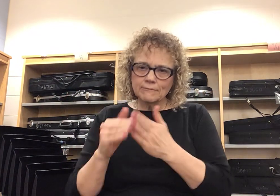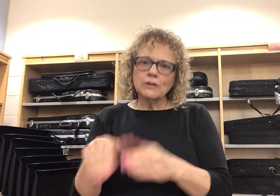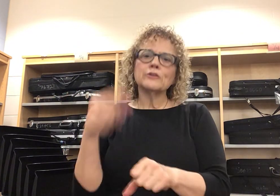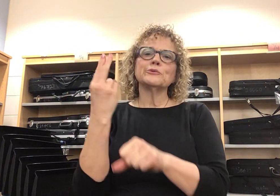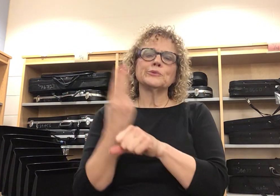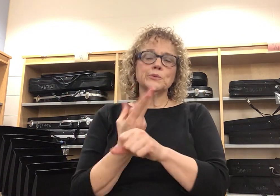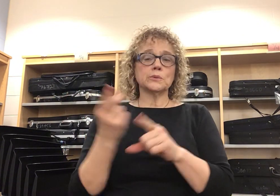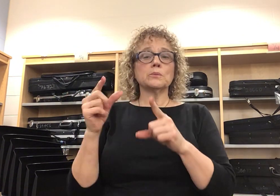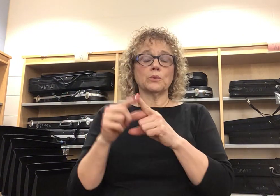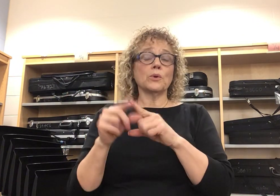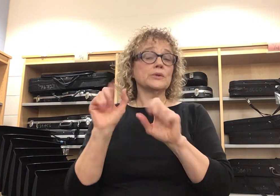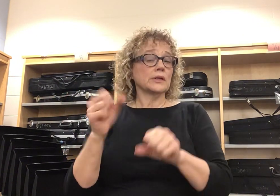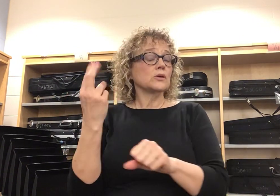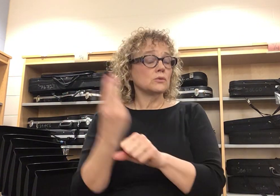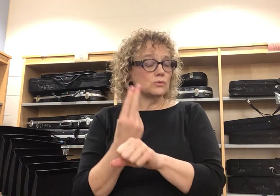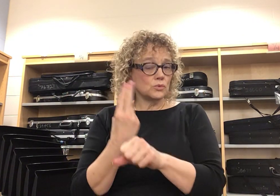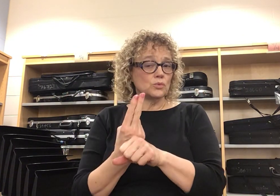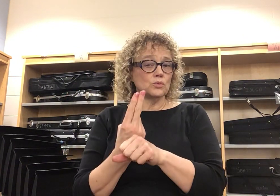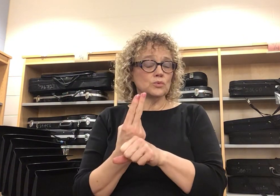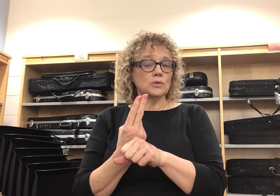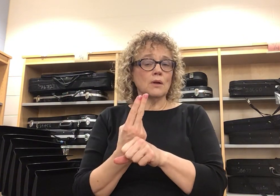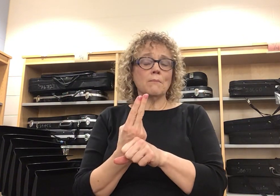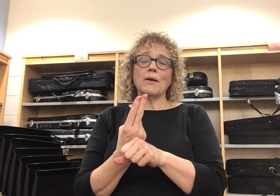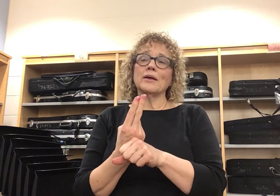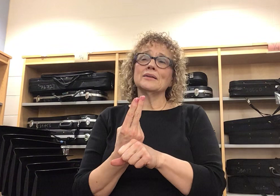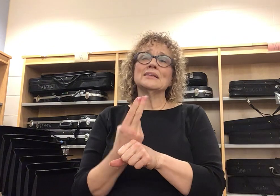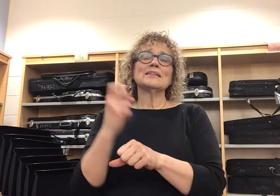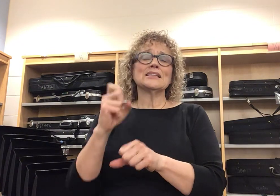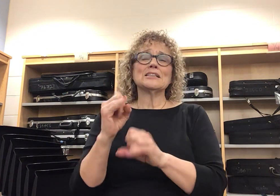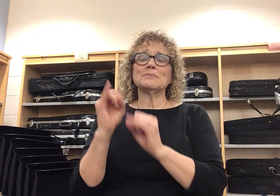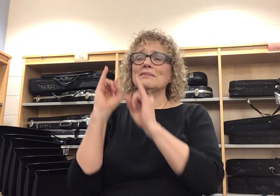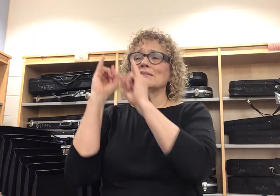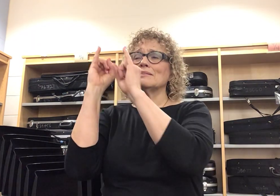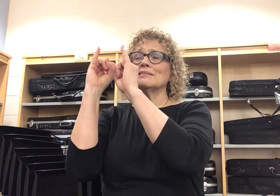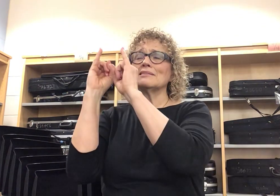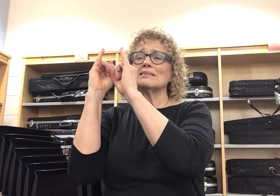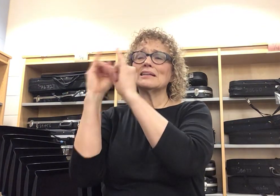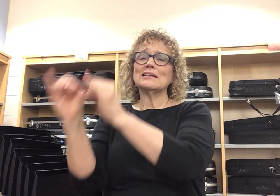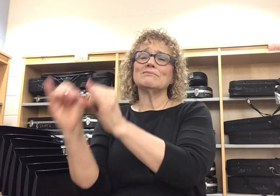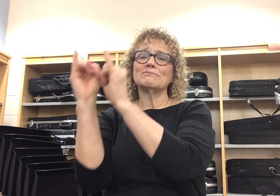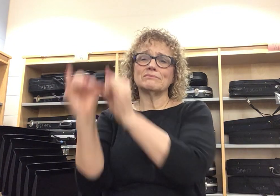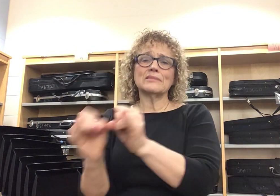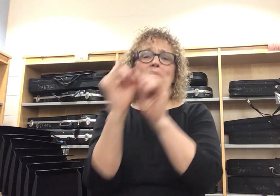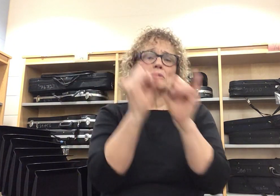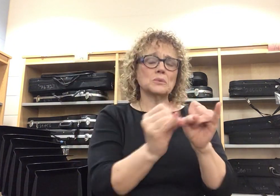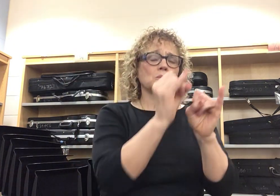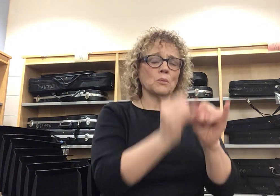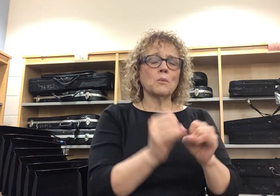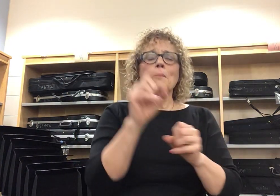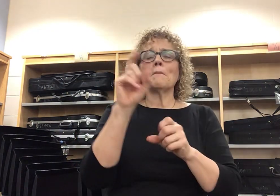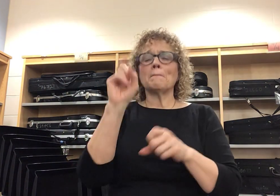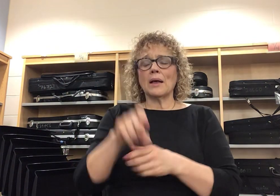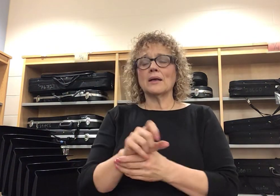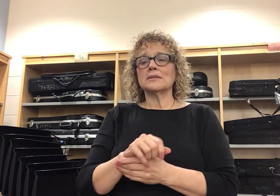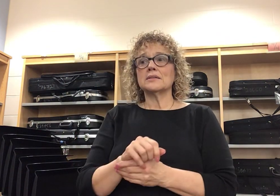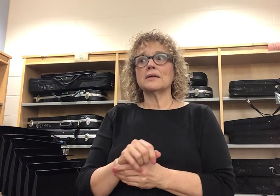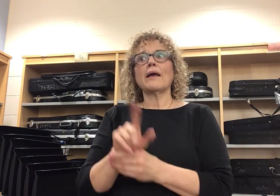and put your own individual twist on it. So who can give me a title of a newspaper besides Omaha World Herald? Leo?